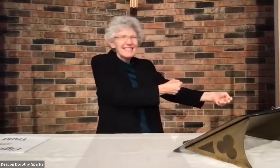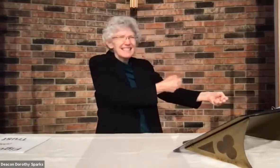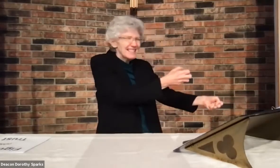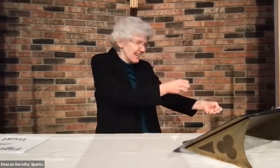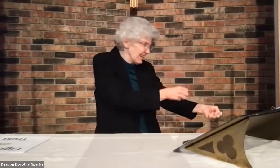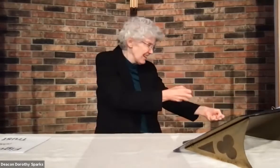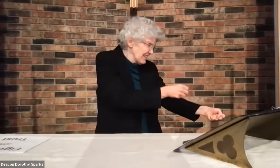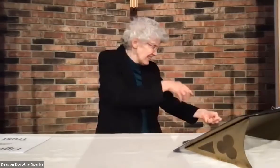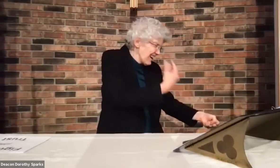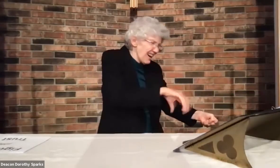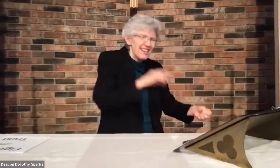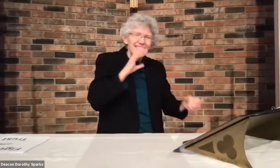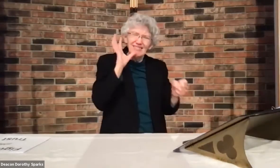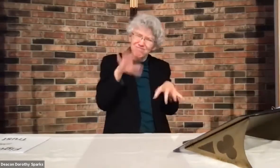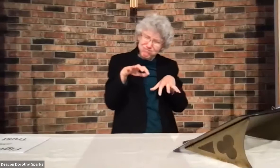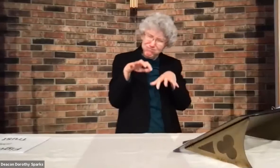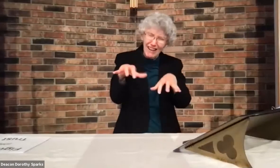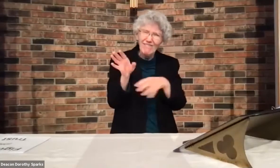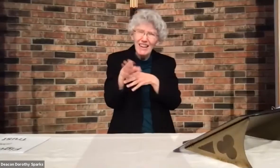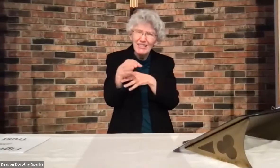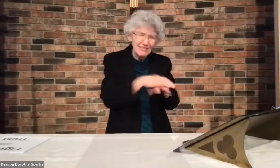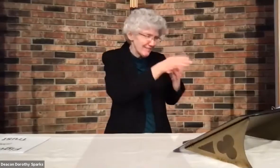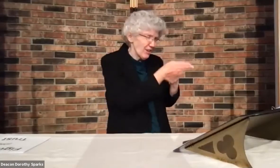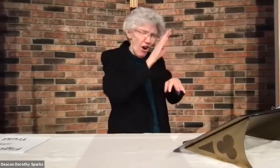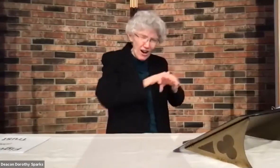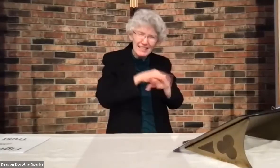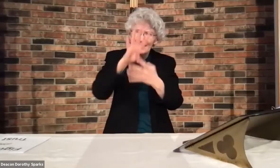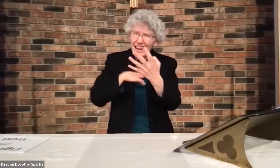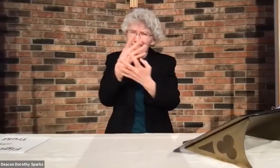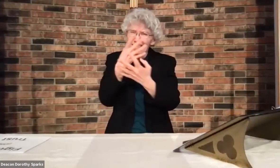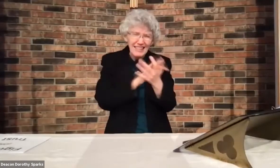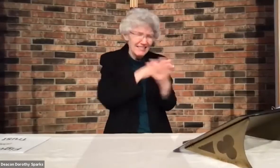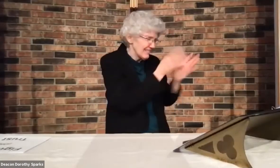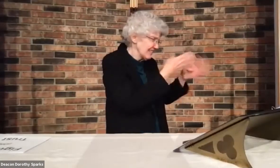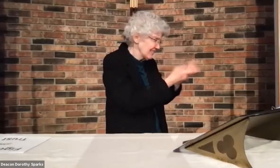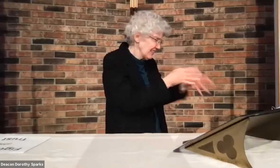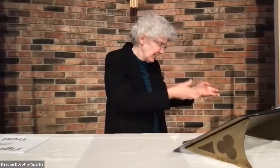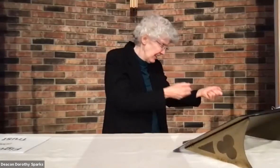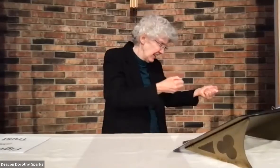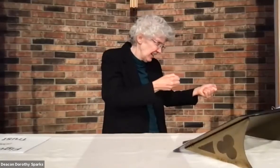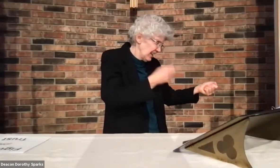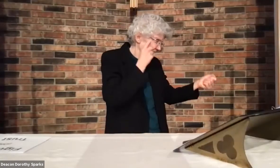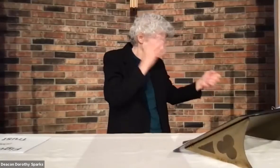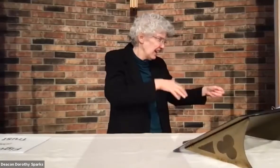water. Their nets were filled with so many fish that they began to break.